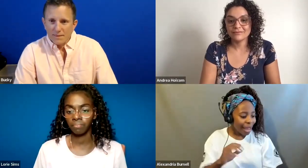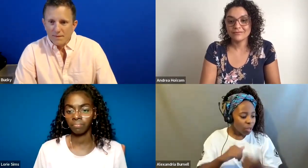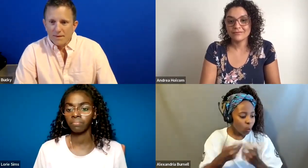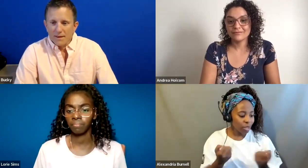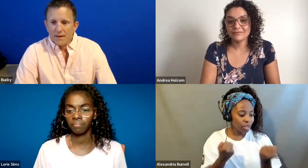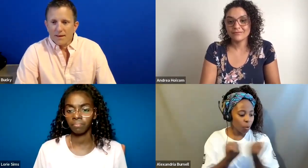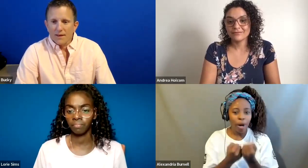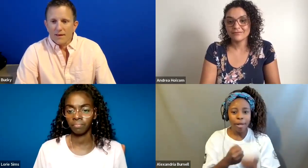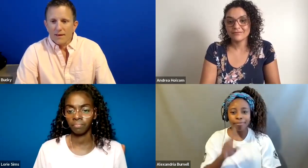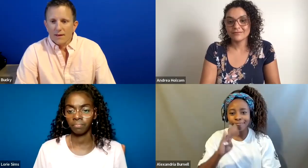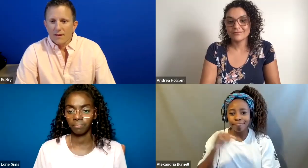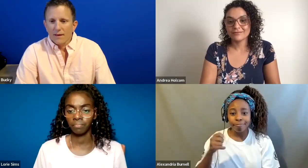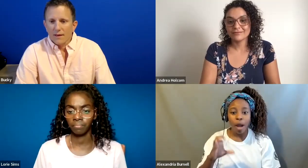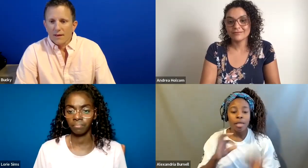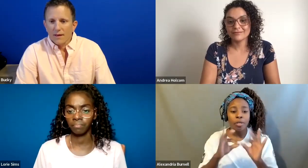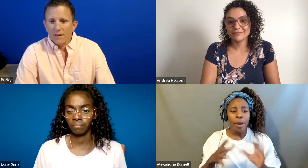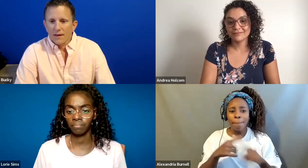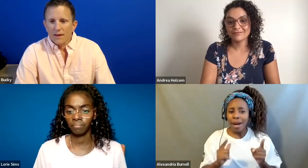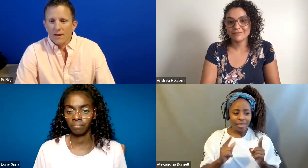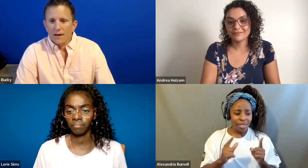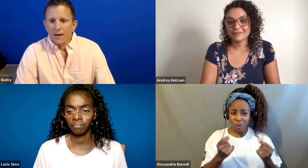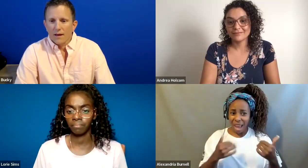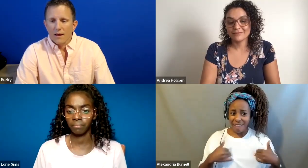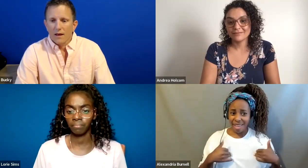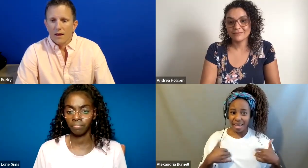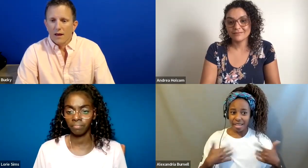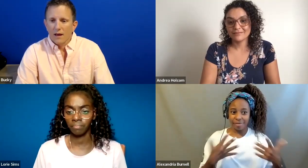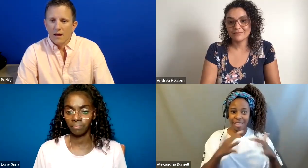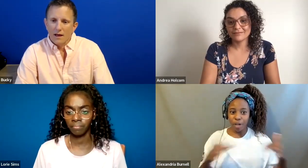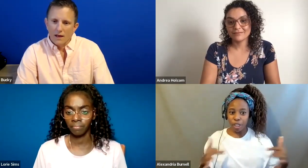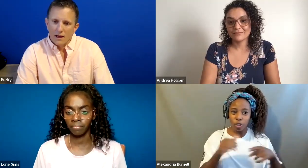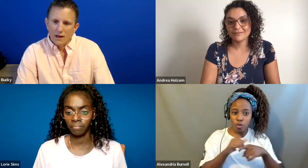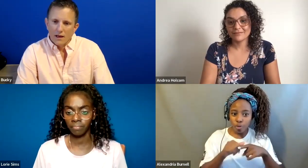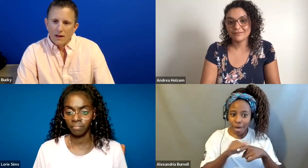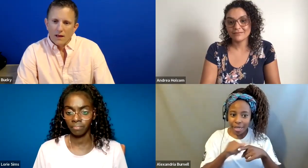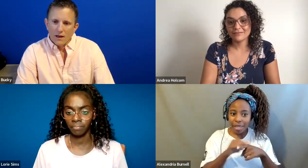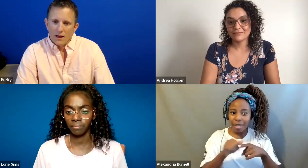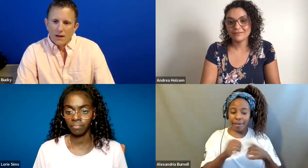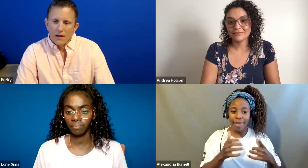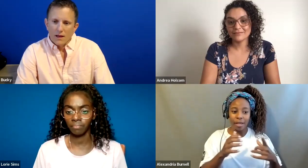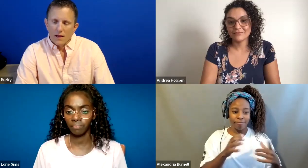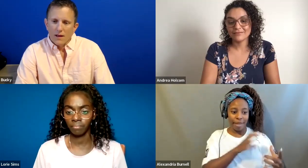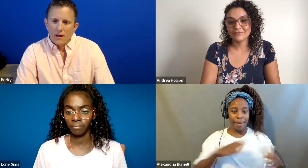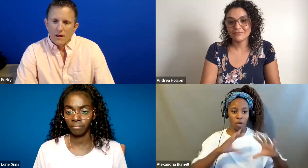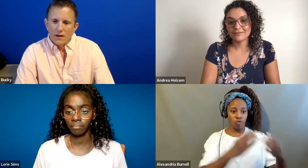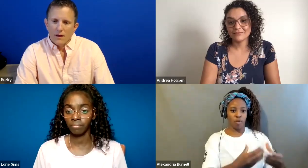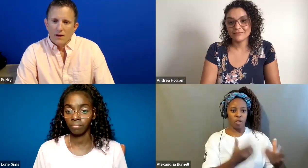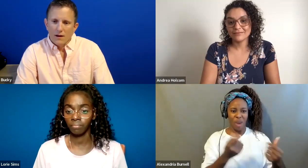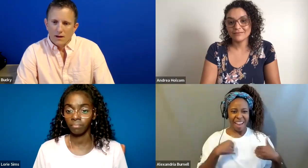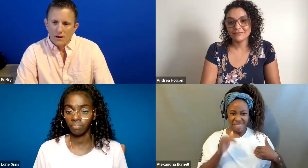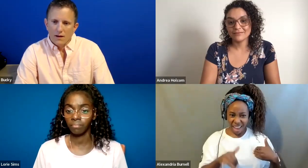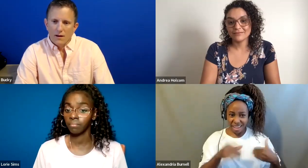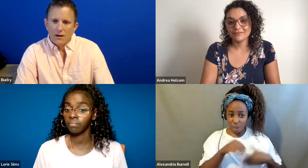Yeah, you were talking about allyship, and I just wanted to say I support BIPOC interpreters, but what about diversity